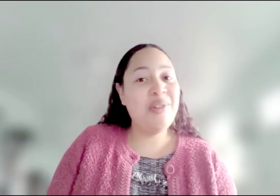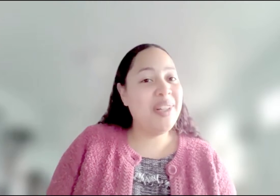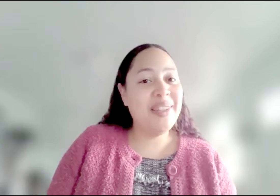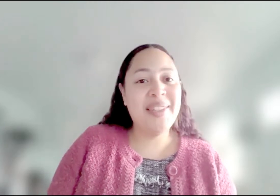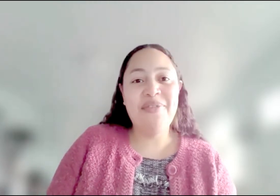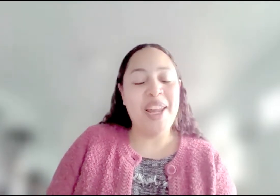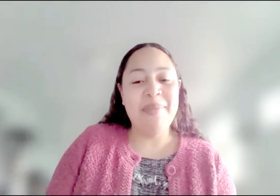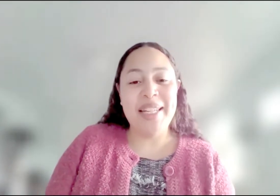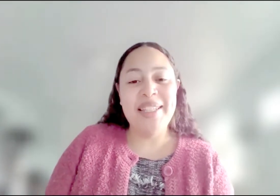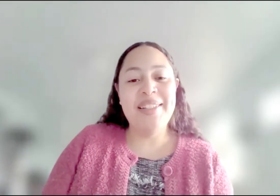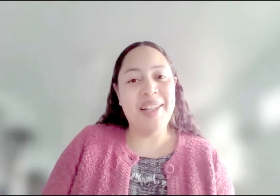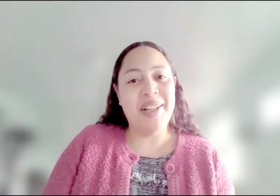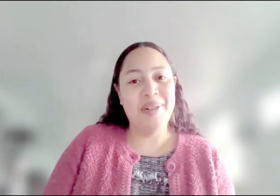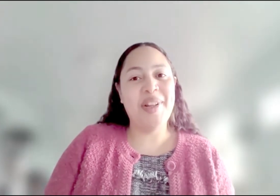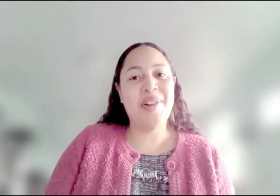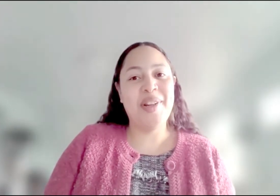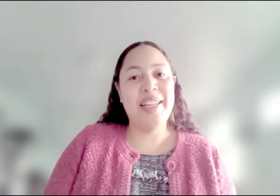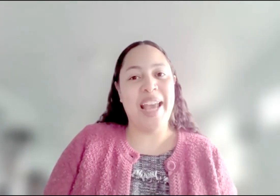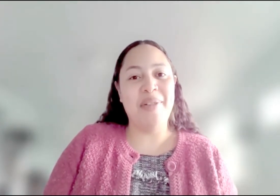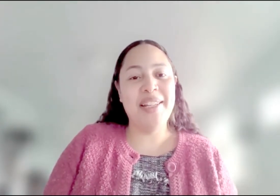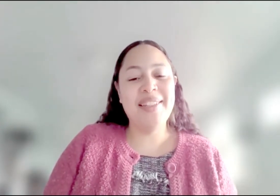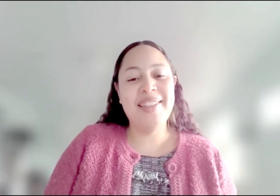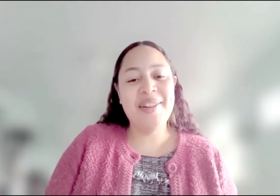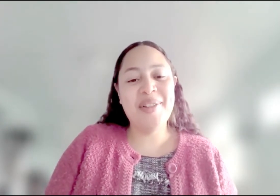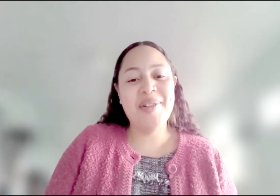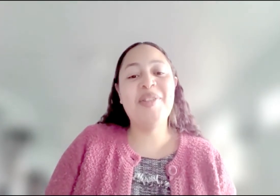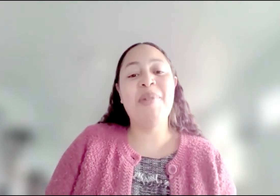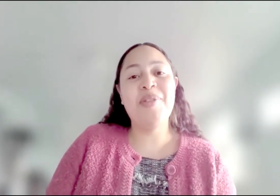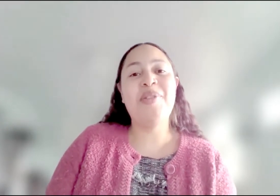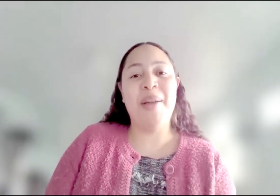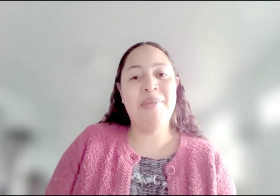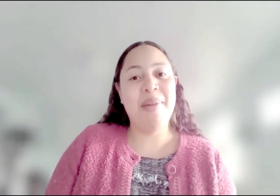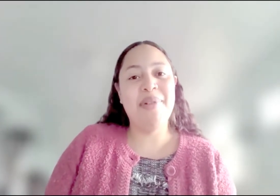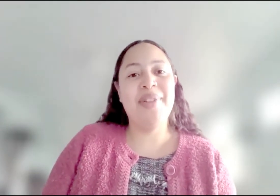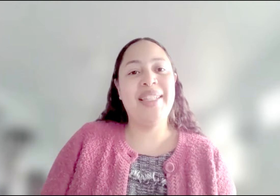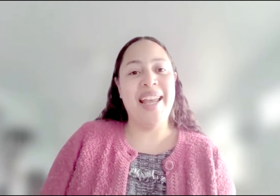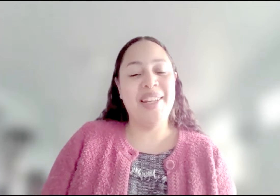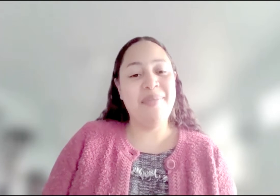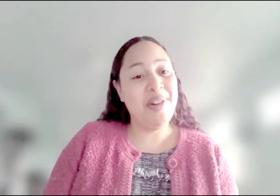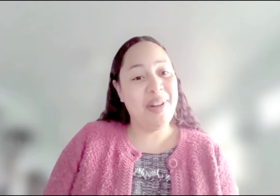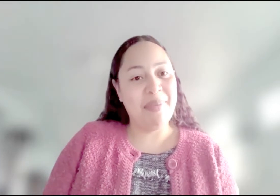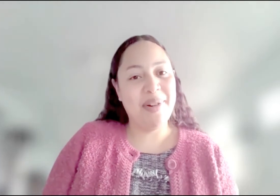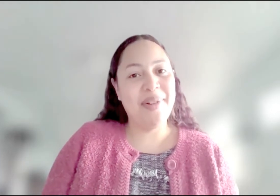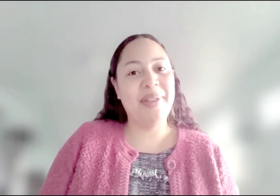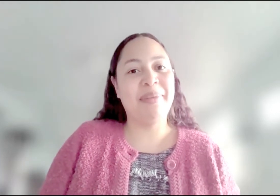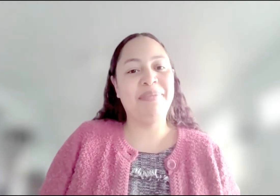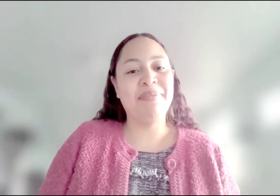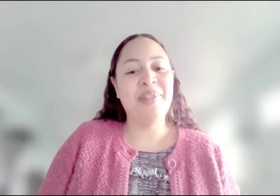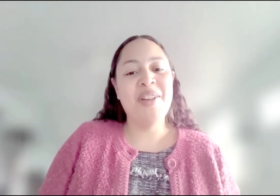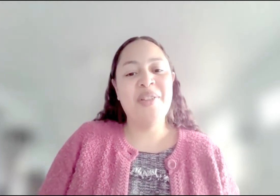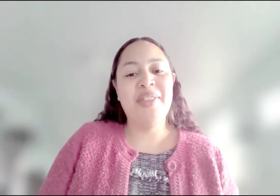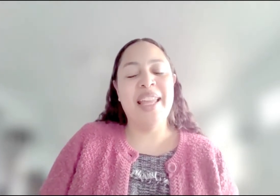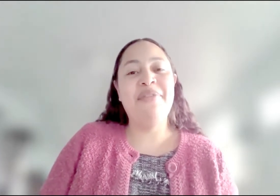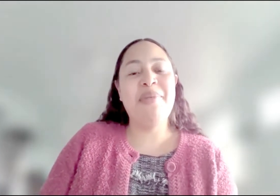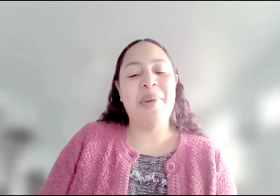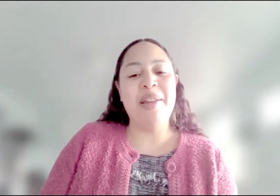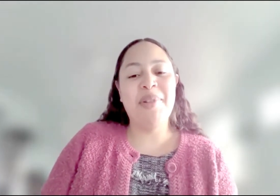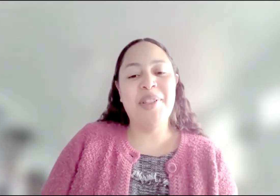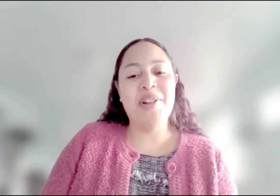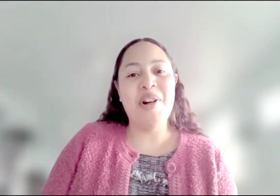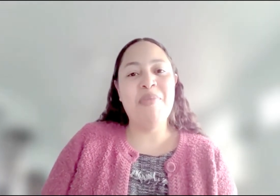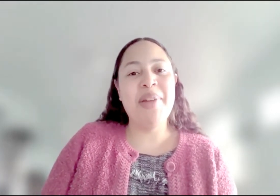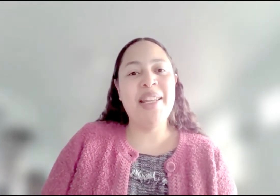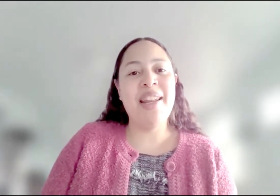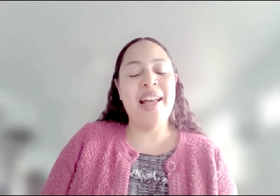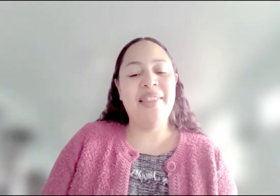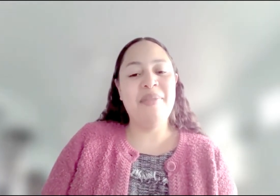all students and families in Del Norte and Curry counties. That includes both tribal members and community members. Thankfully, we were able